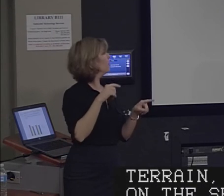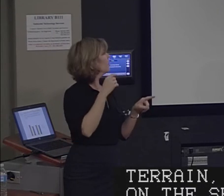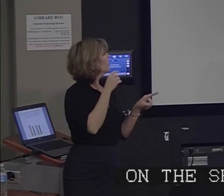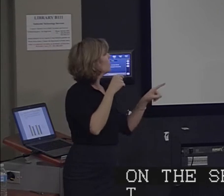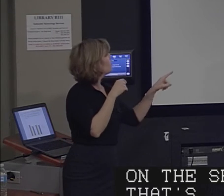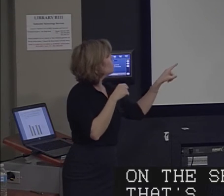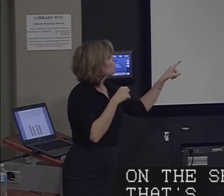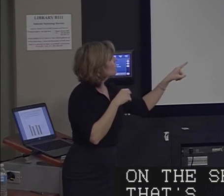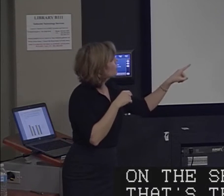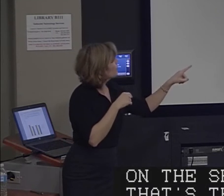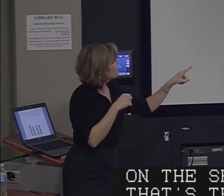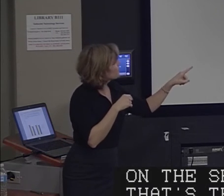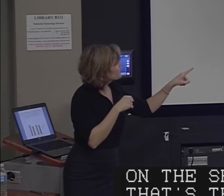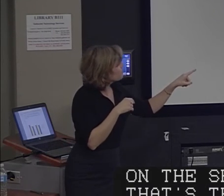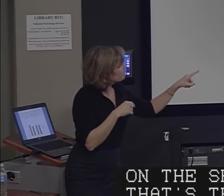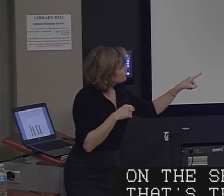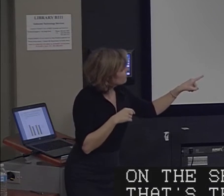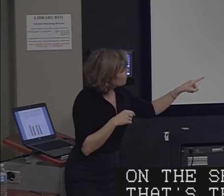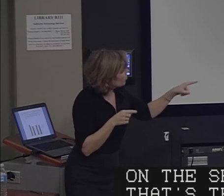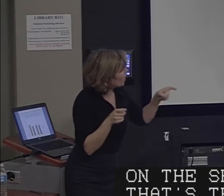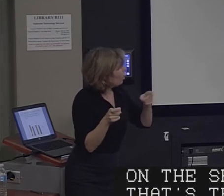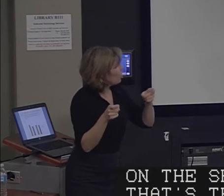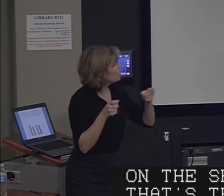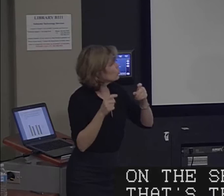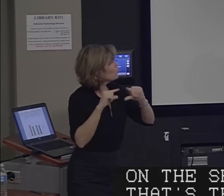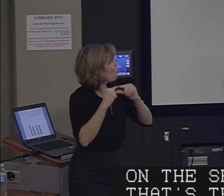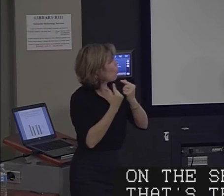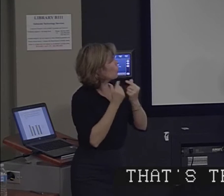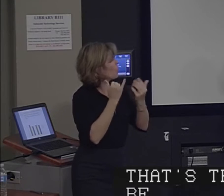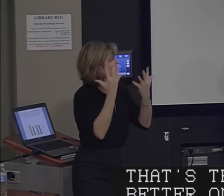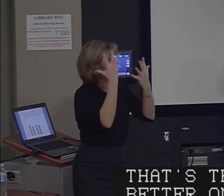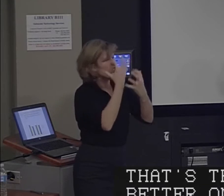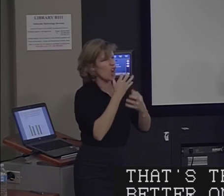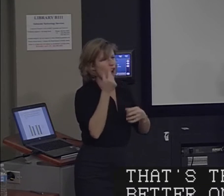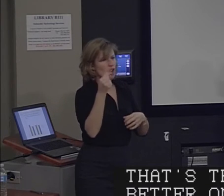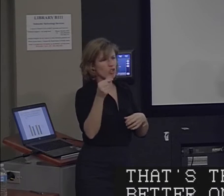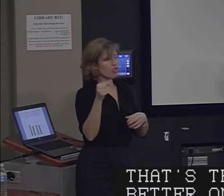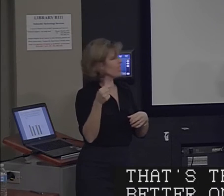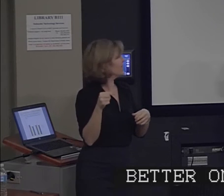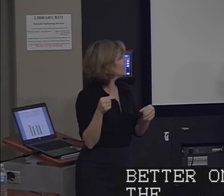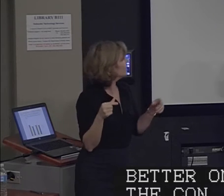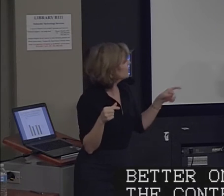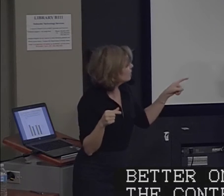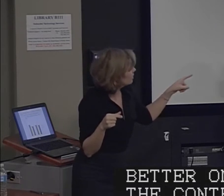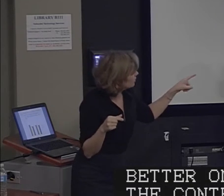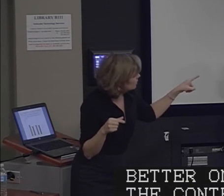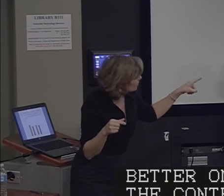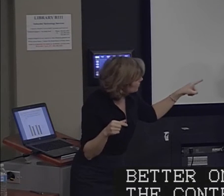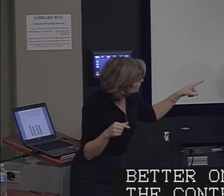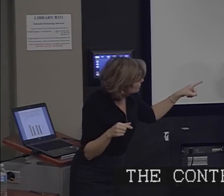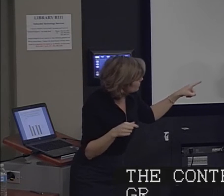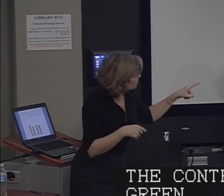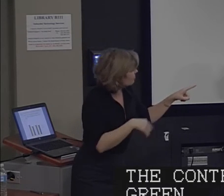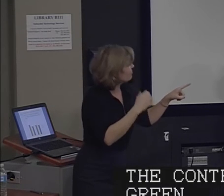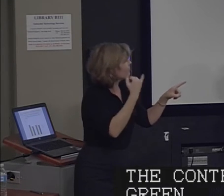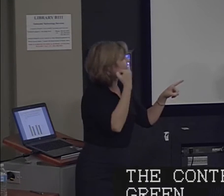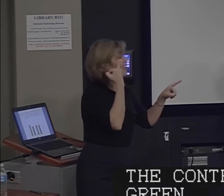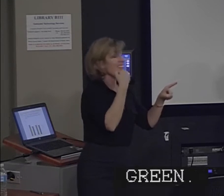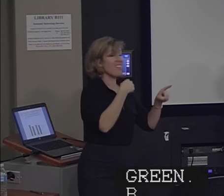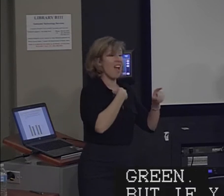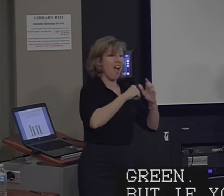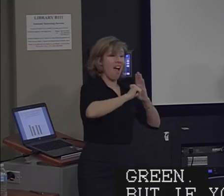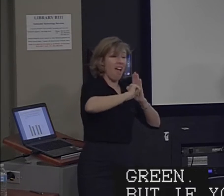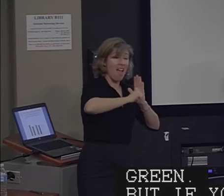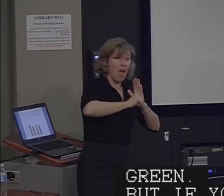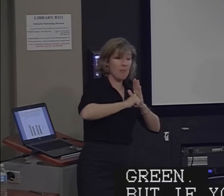the elevation items. The control group is the dark green. So, but if you emphasize the analyzing